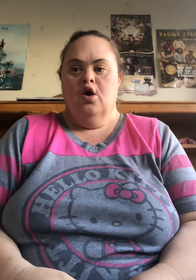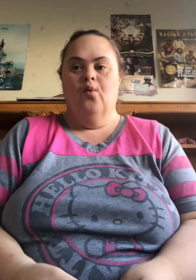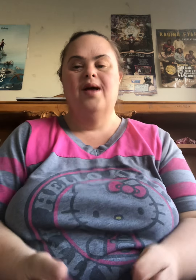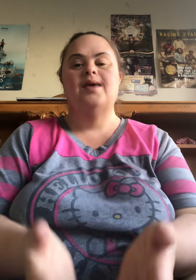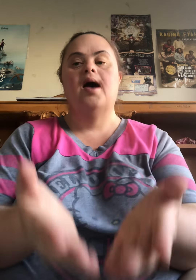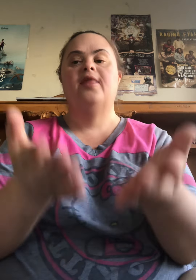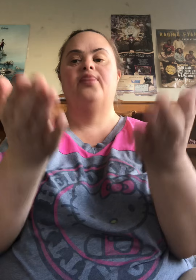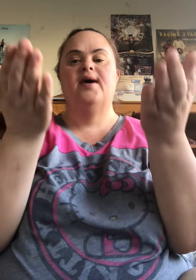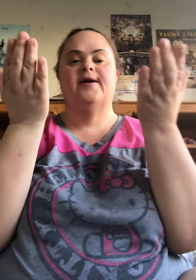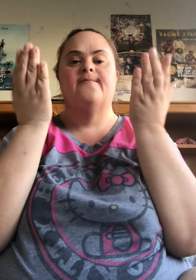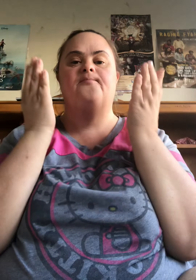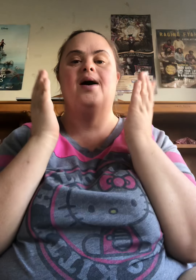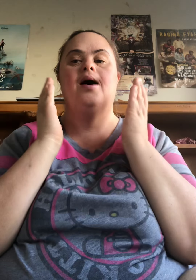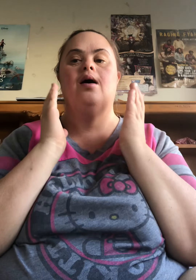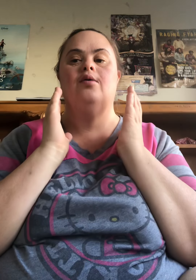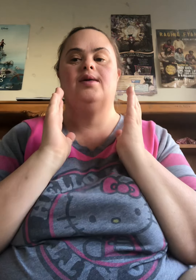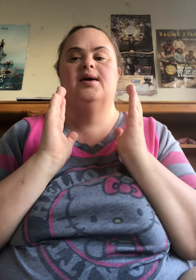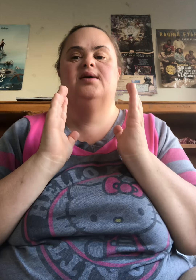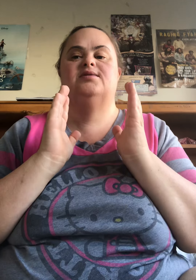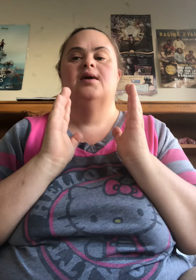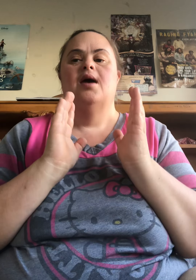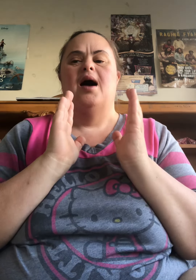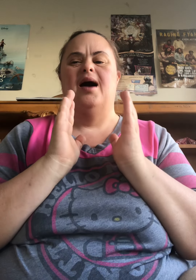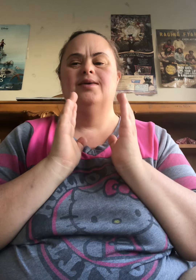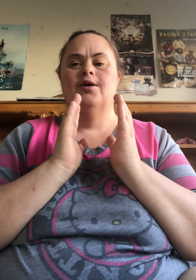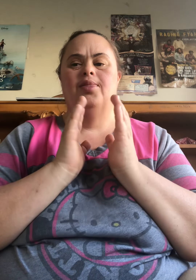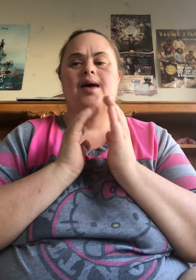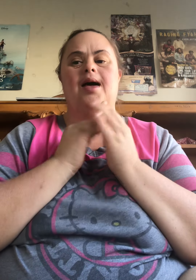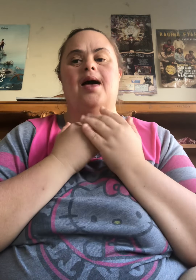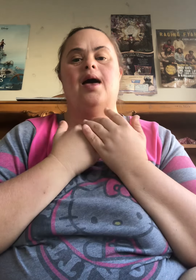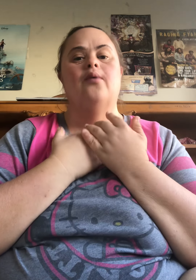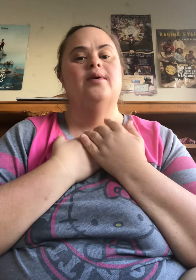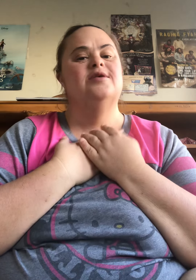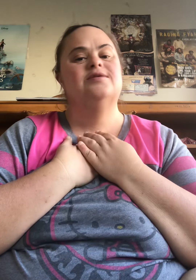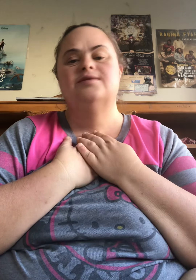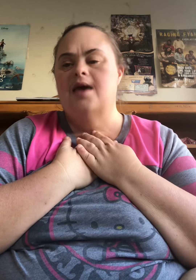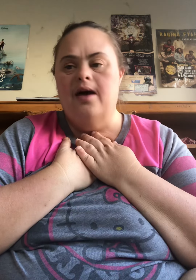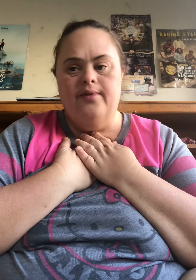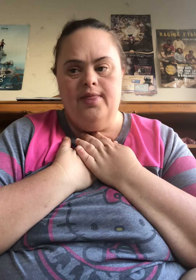When I think about it, I know that I was never